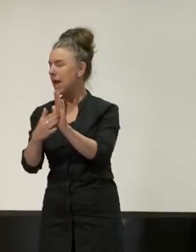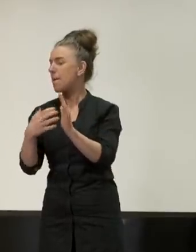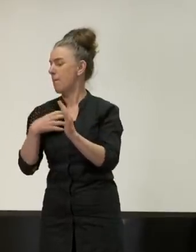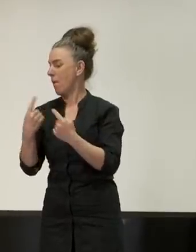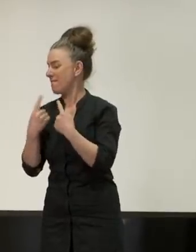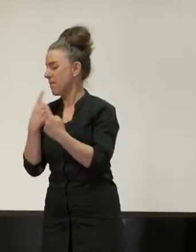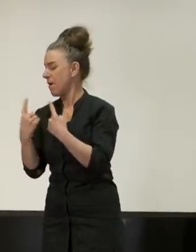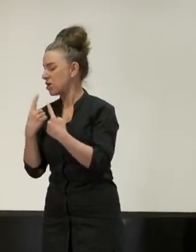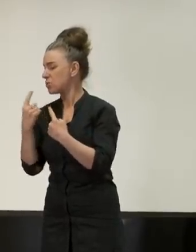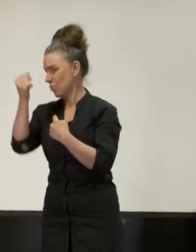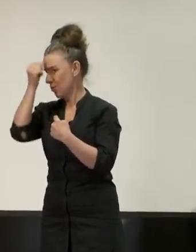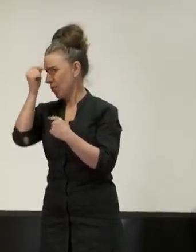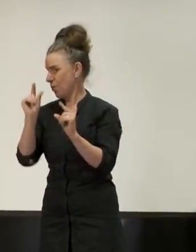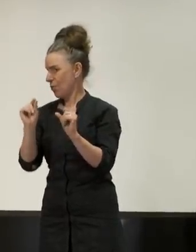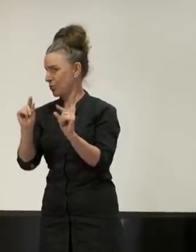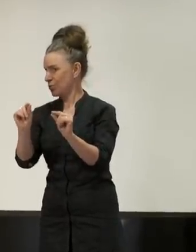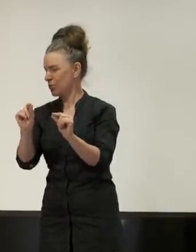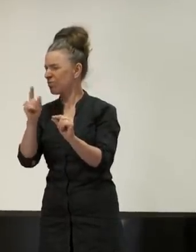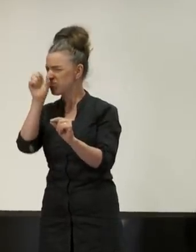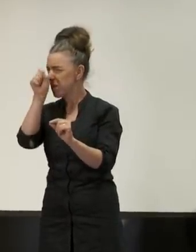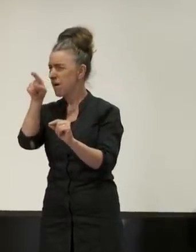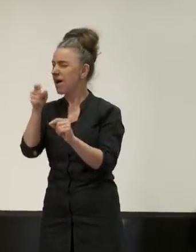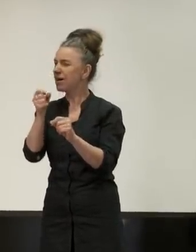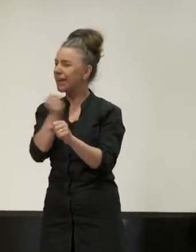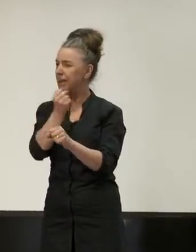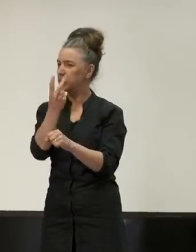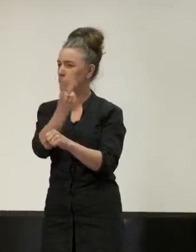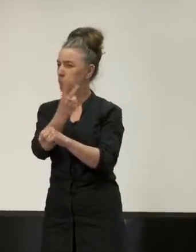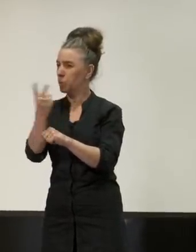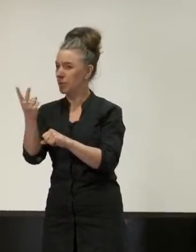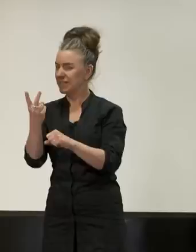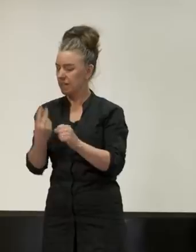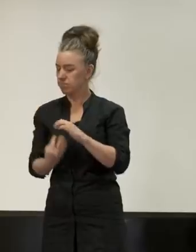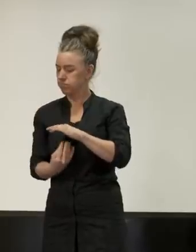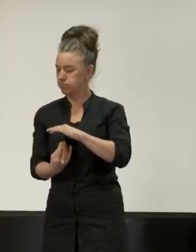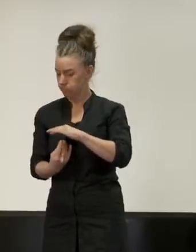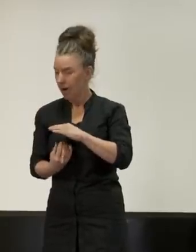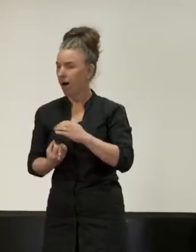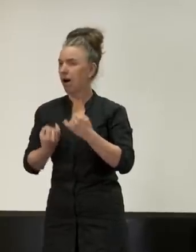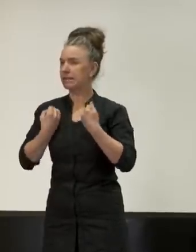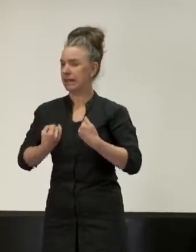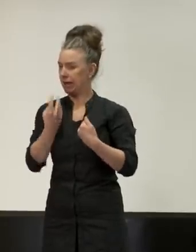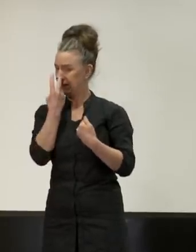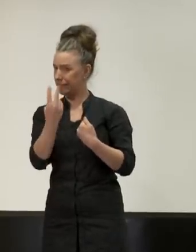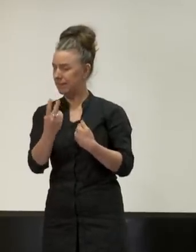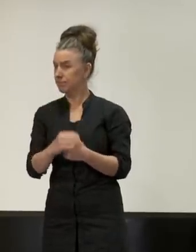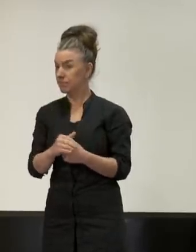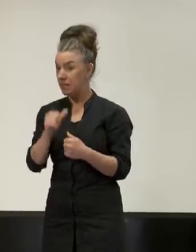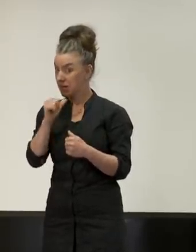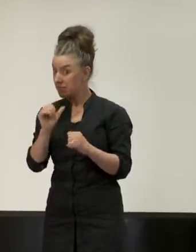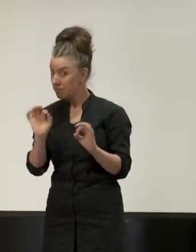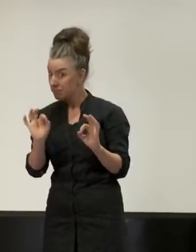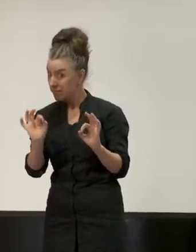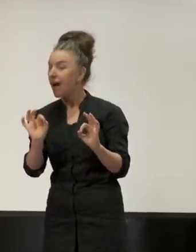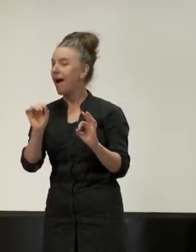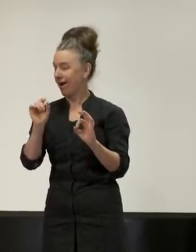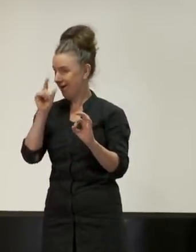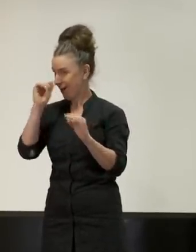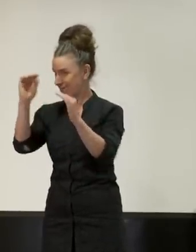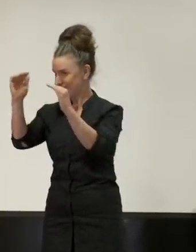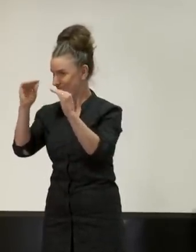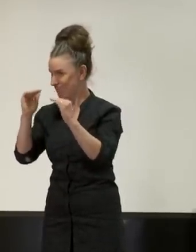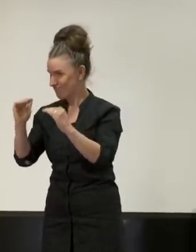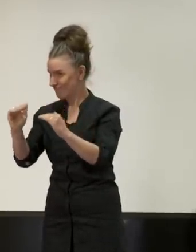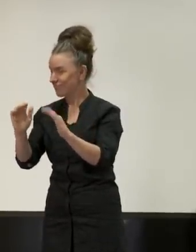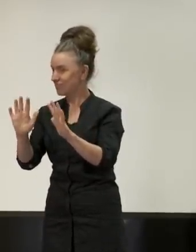mind that 2-week cycle of transmission. If it hasn't, then we should be in a good position to move. Once we reach